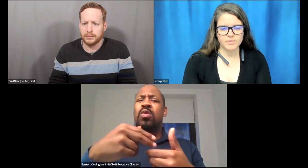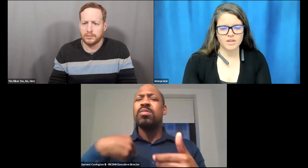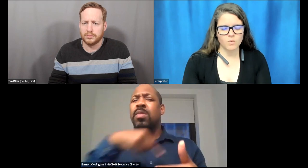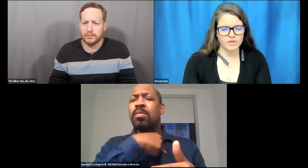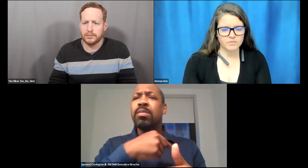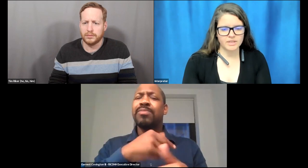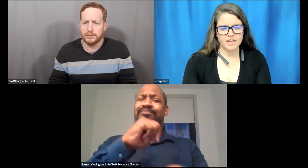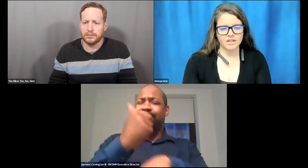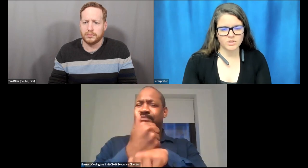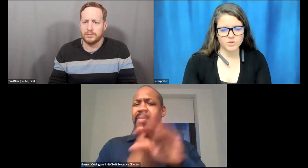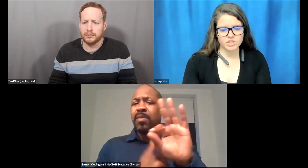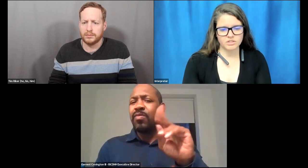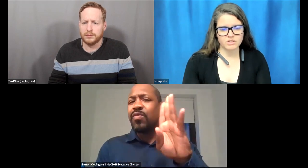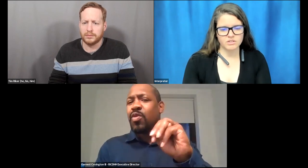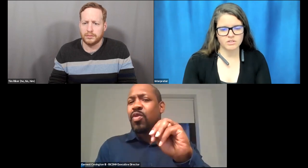be a welcoming and inclusion